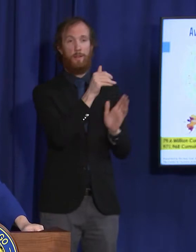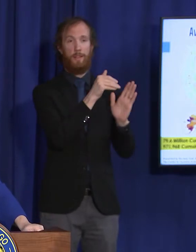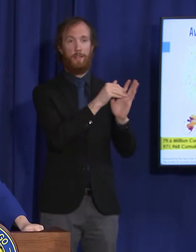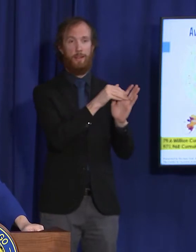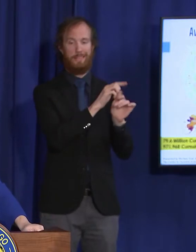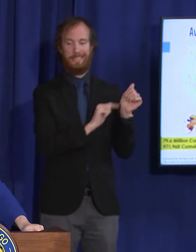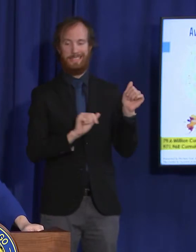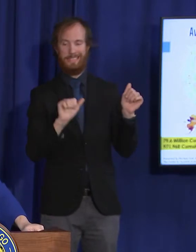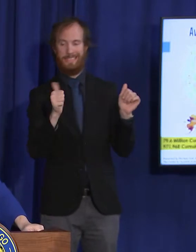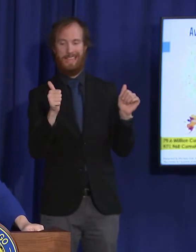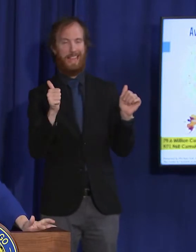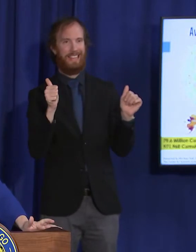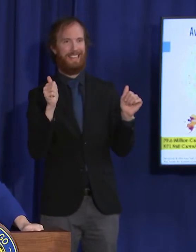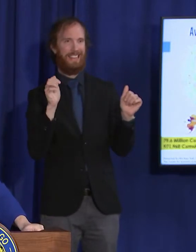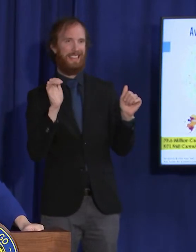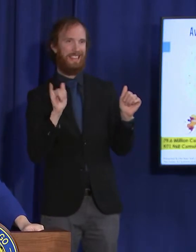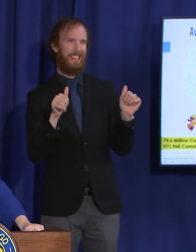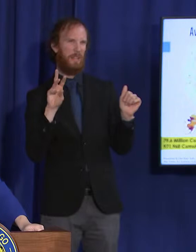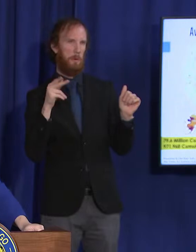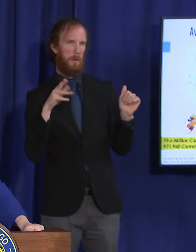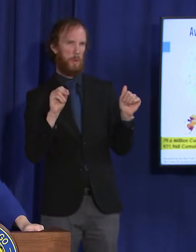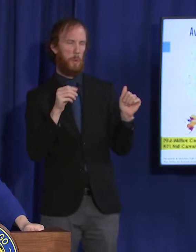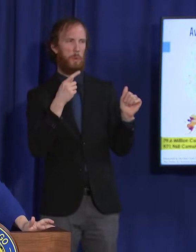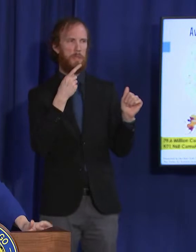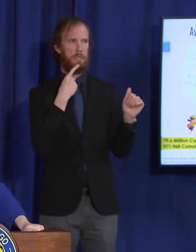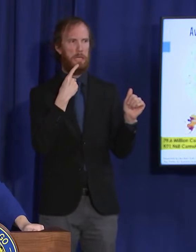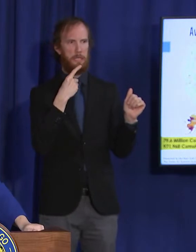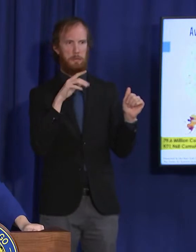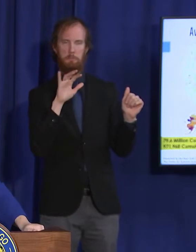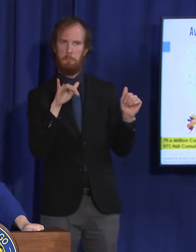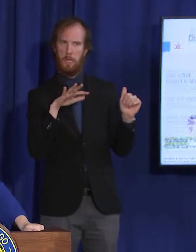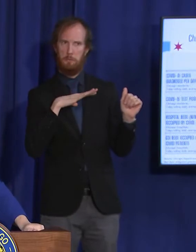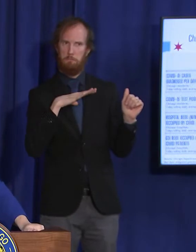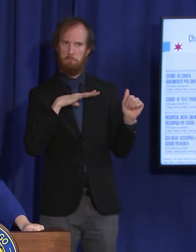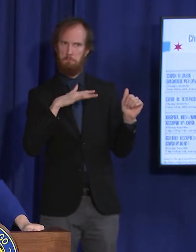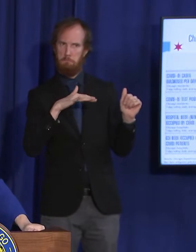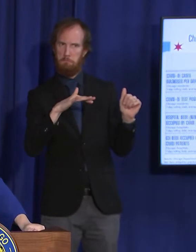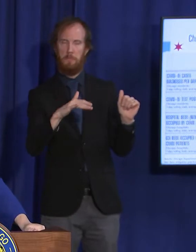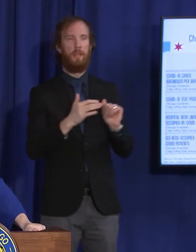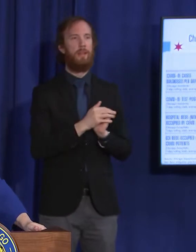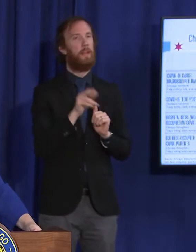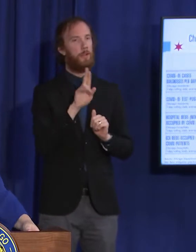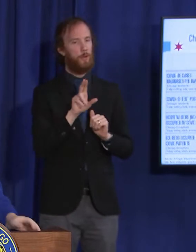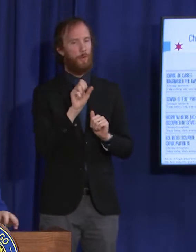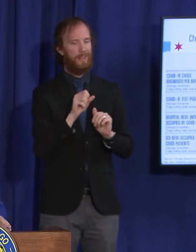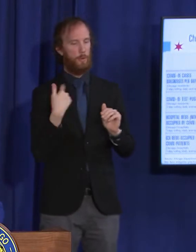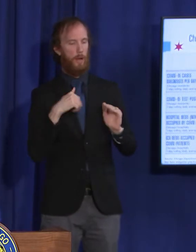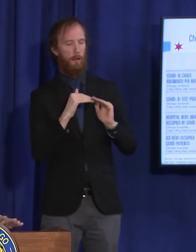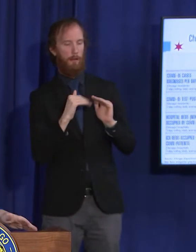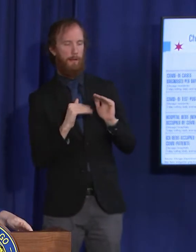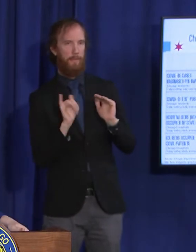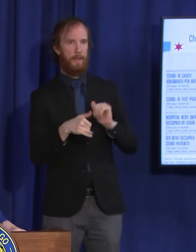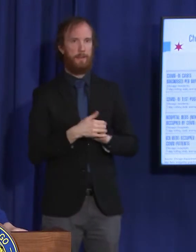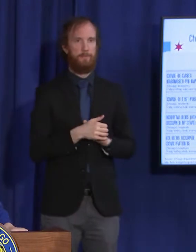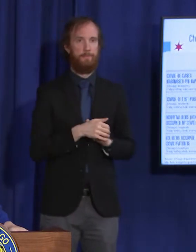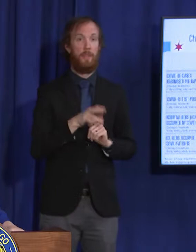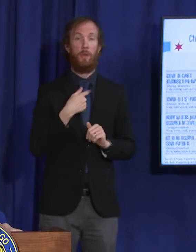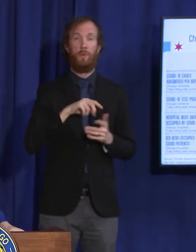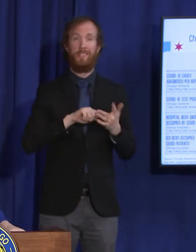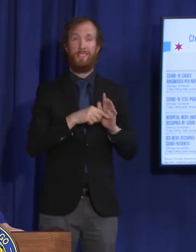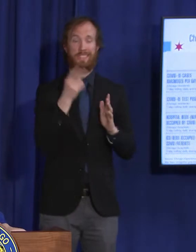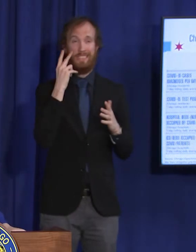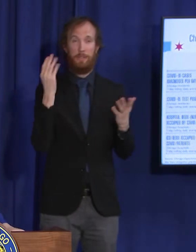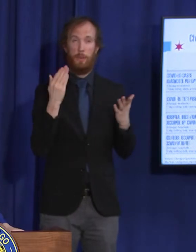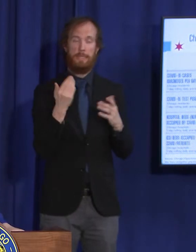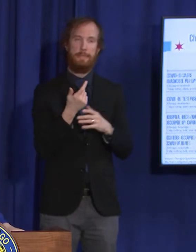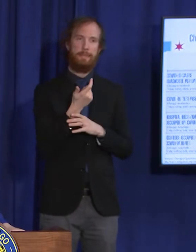saying that COVID is generally in control, and that's why the US is doing well right now. We are starting to see